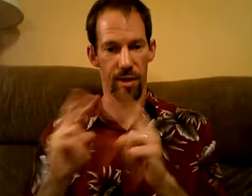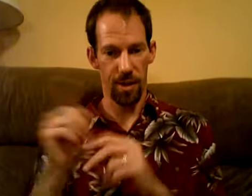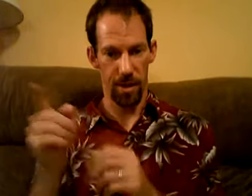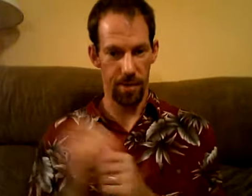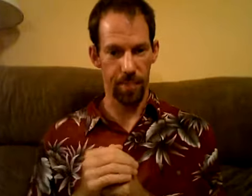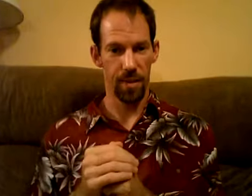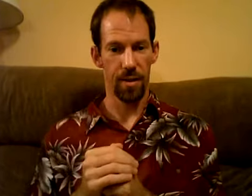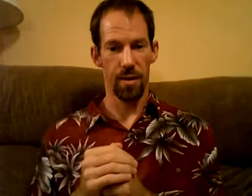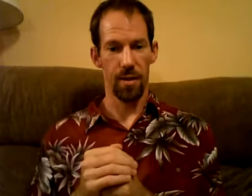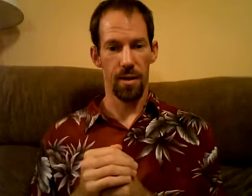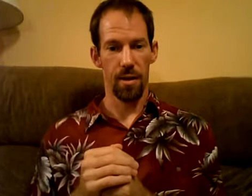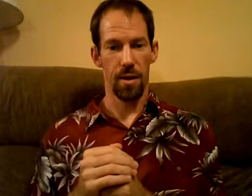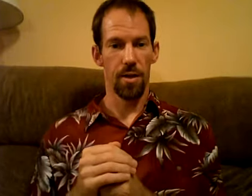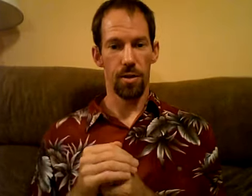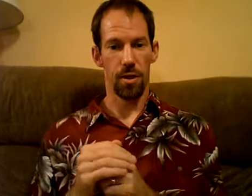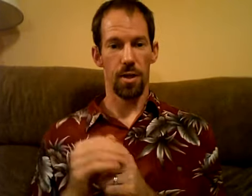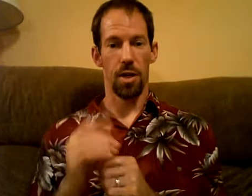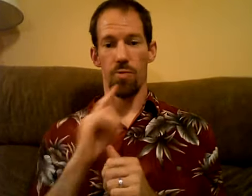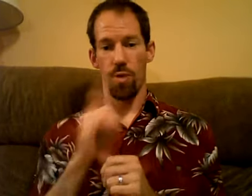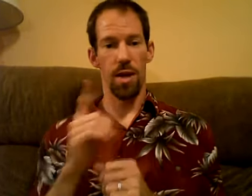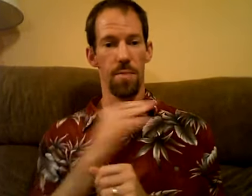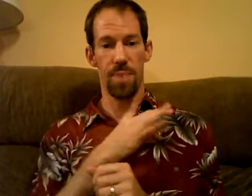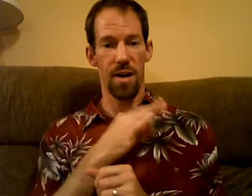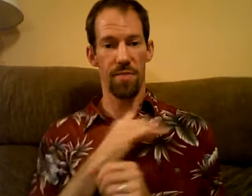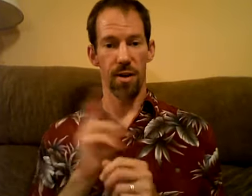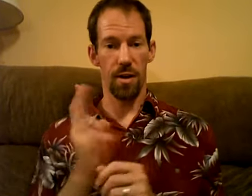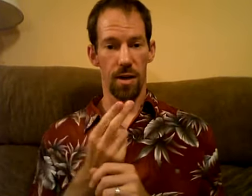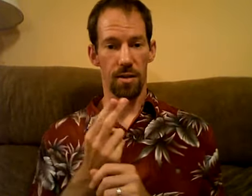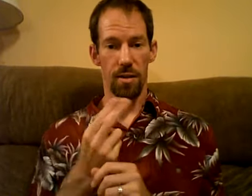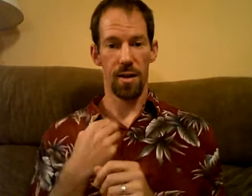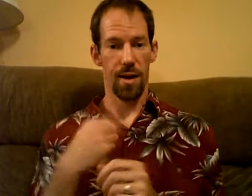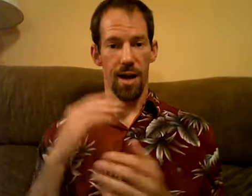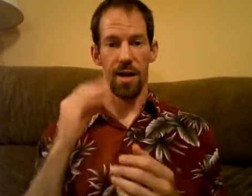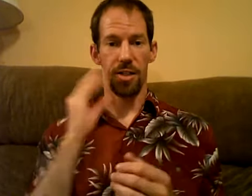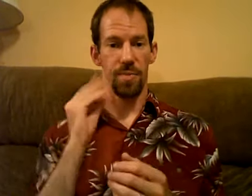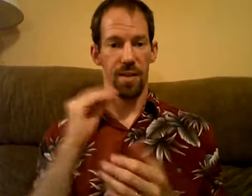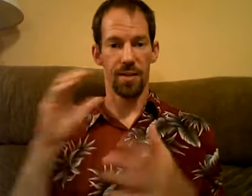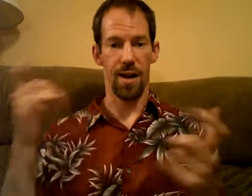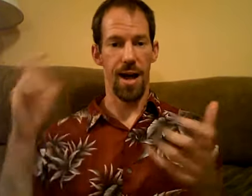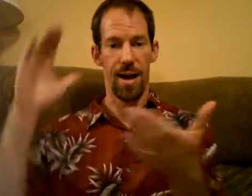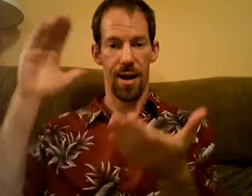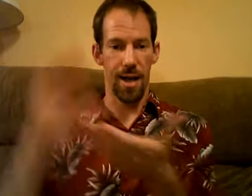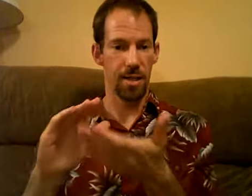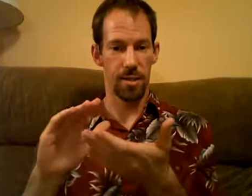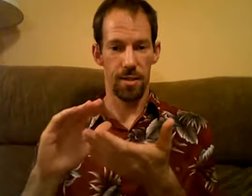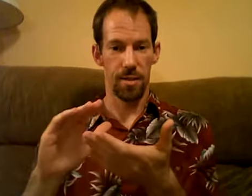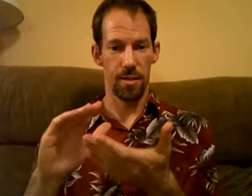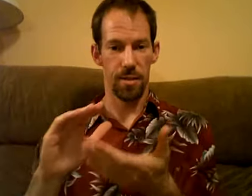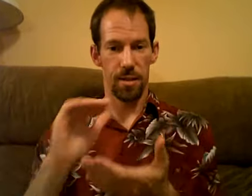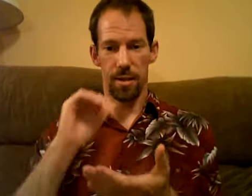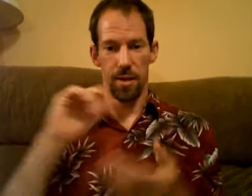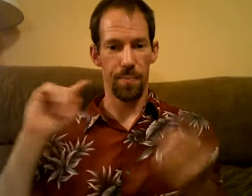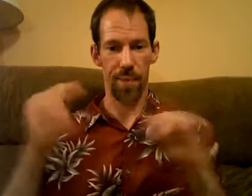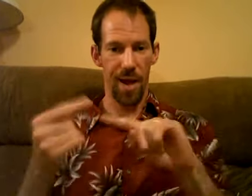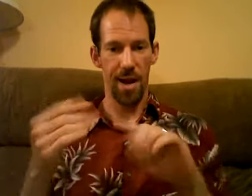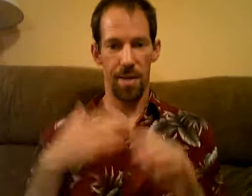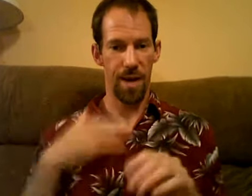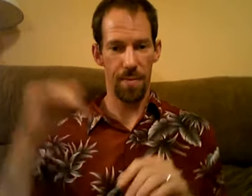it in. So it really benefited us, and I experienced a lot less pain in my